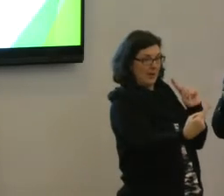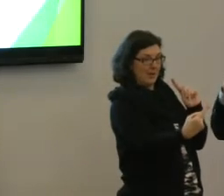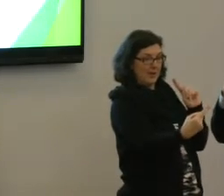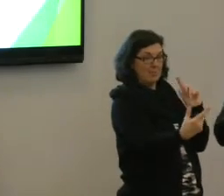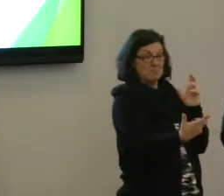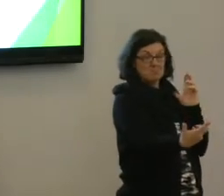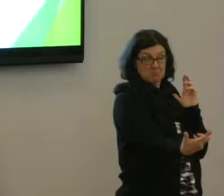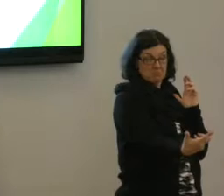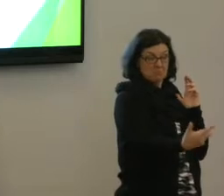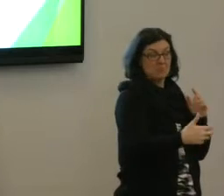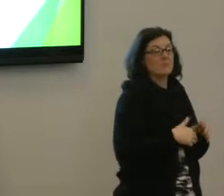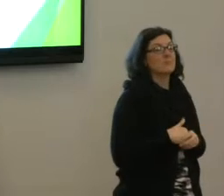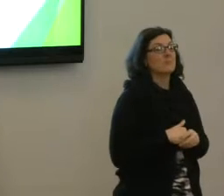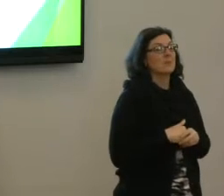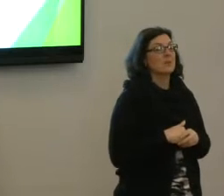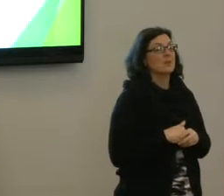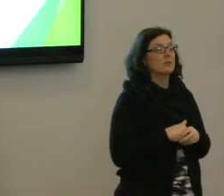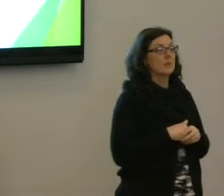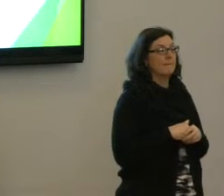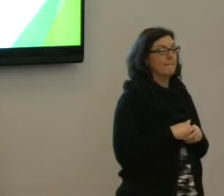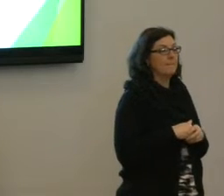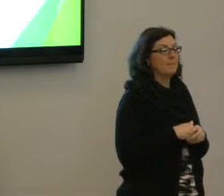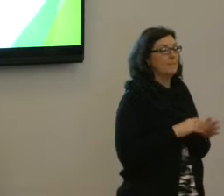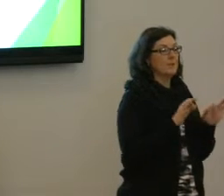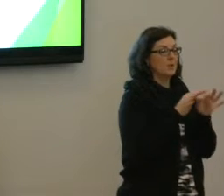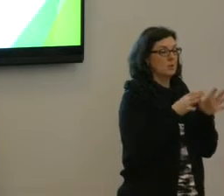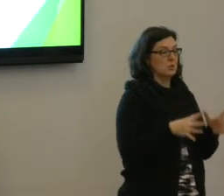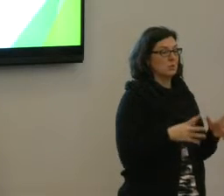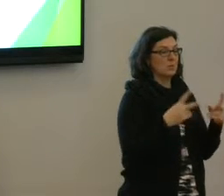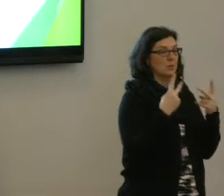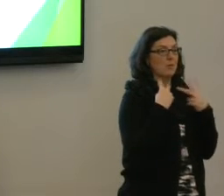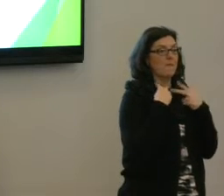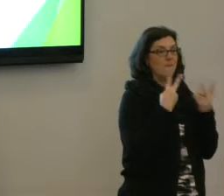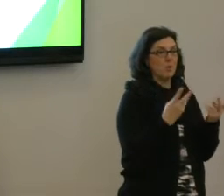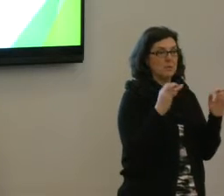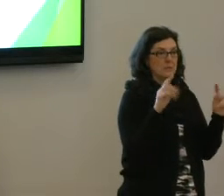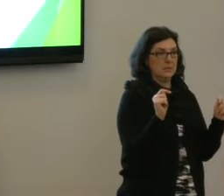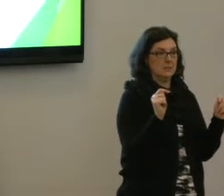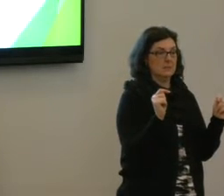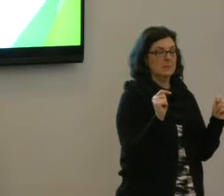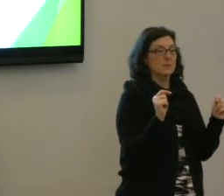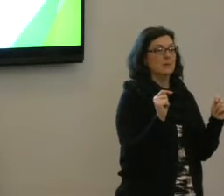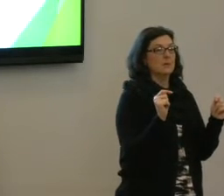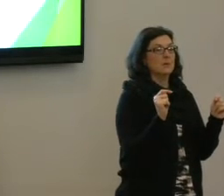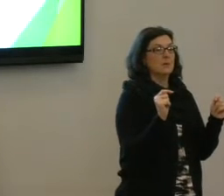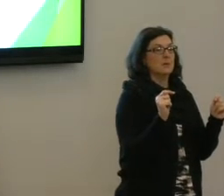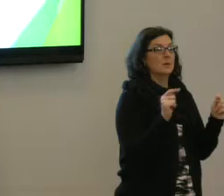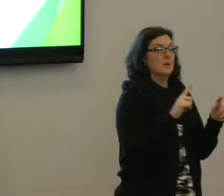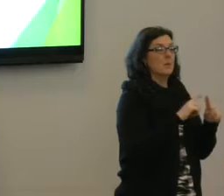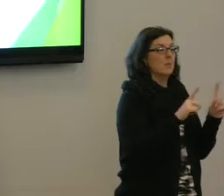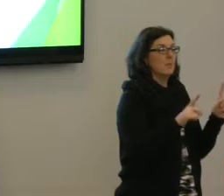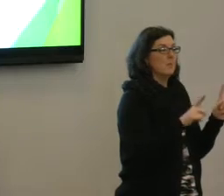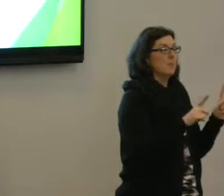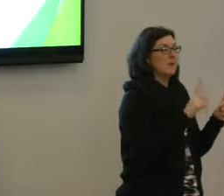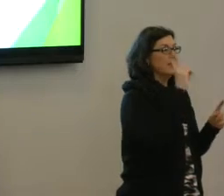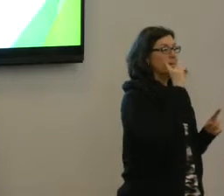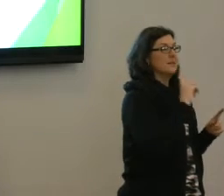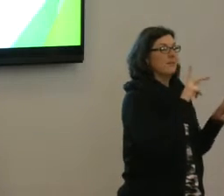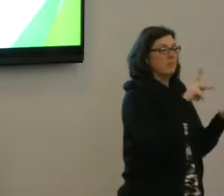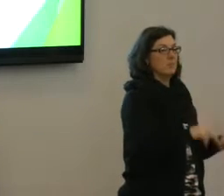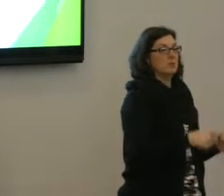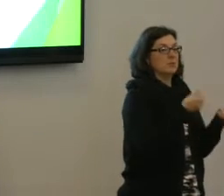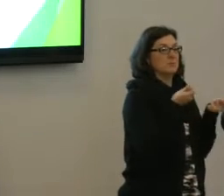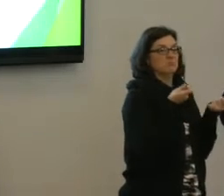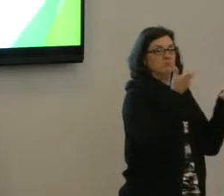So the interpreter proclaim the scripture in sign language, but the voicing was done.